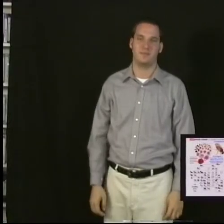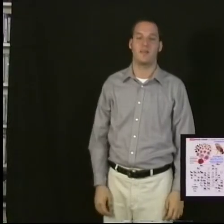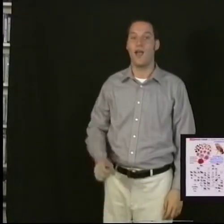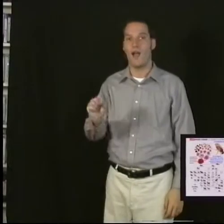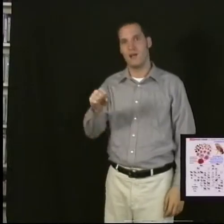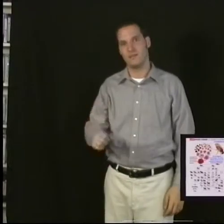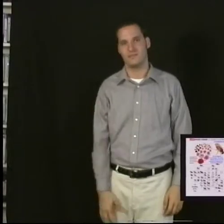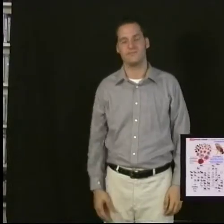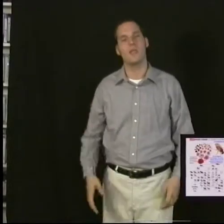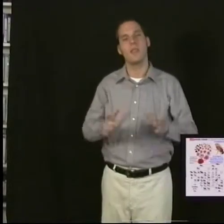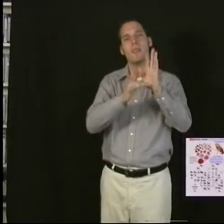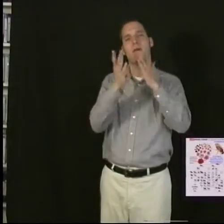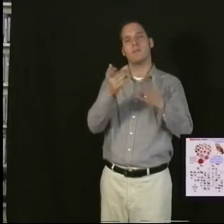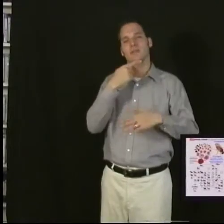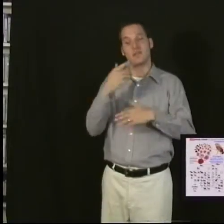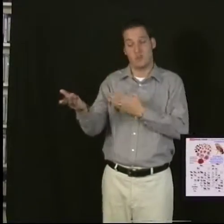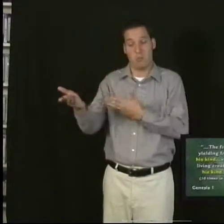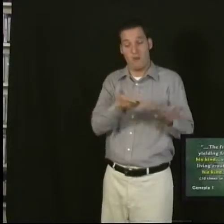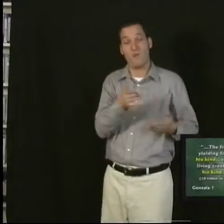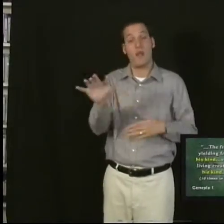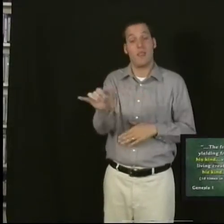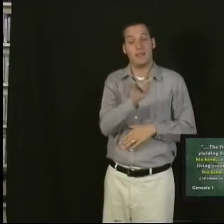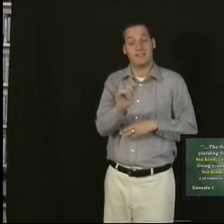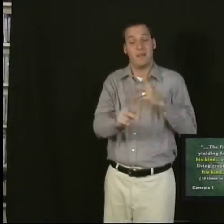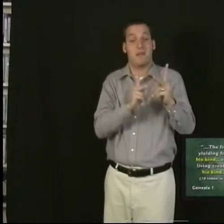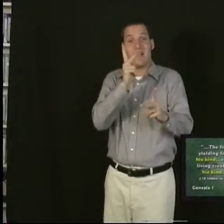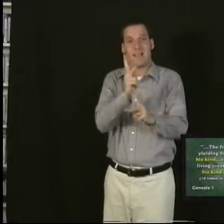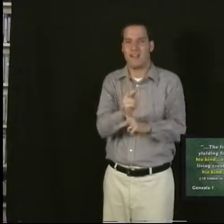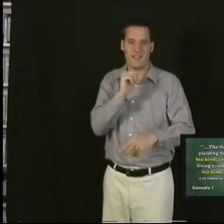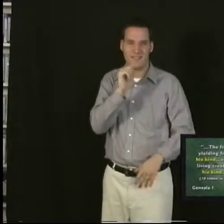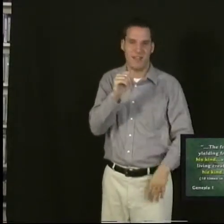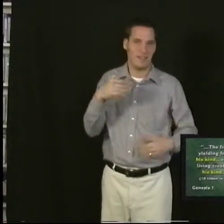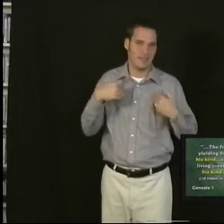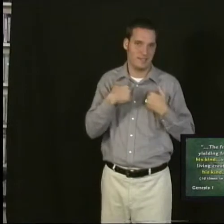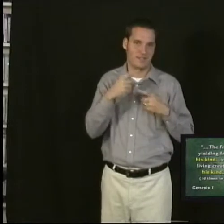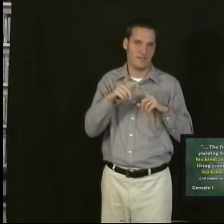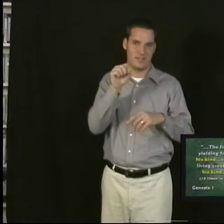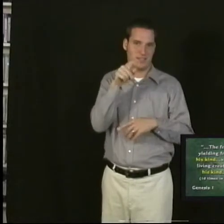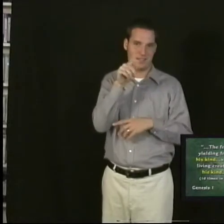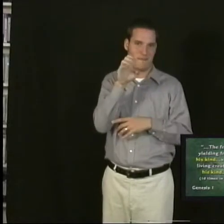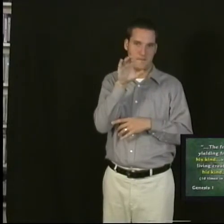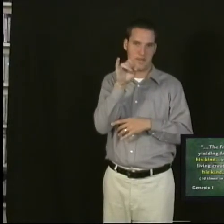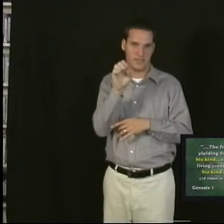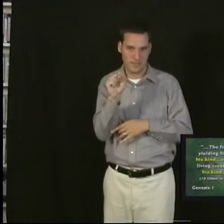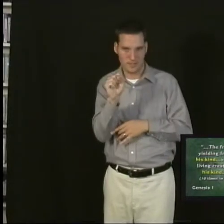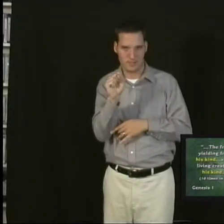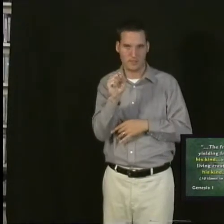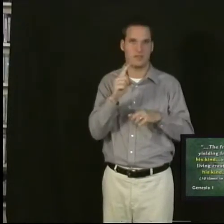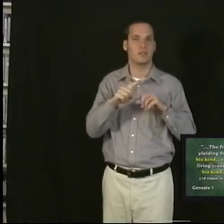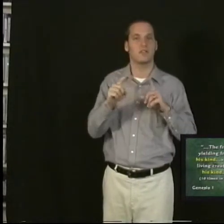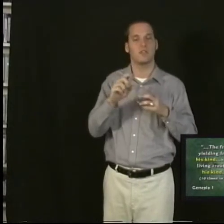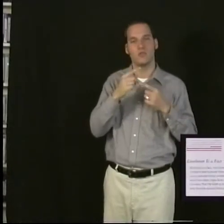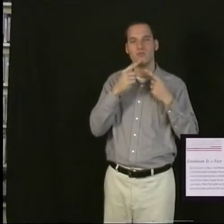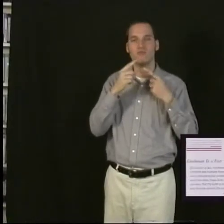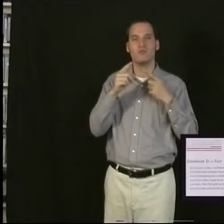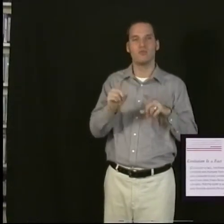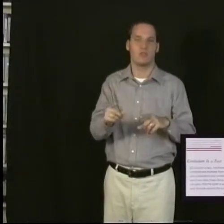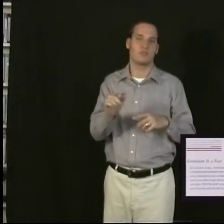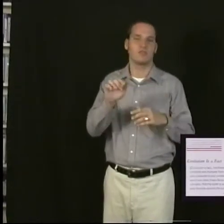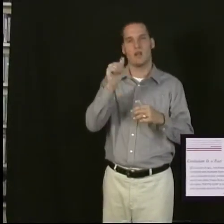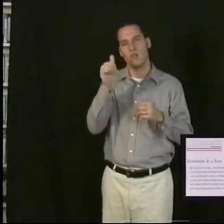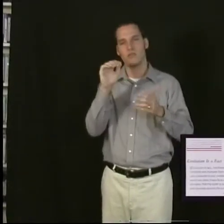Yeah. The Bible says they bring forth after their kind, not after their species. But this guy says, the results of this and other